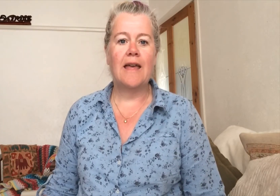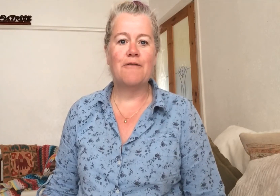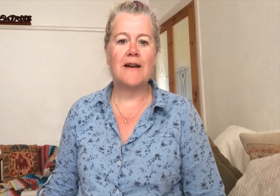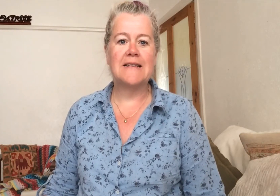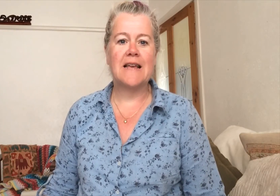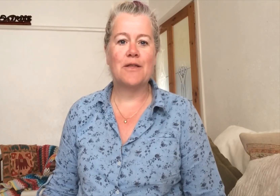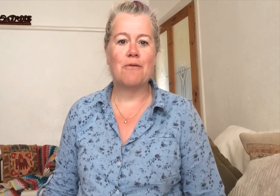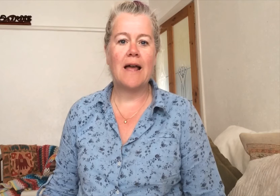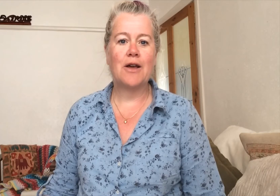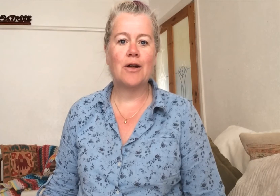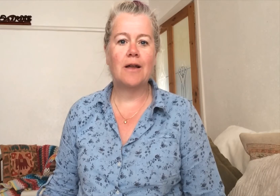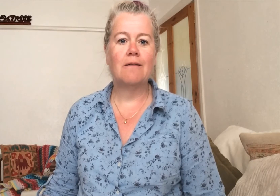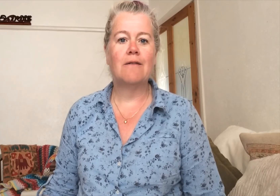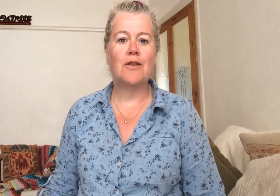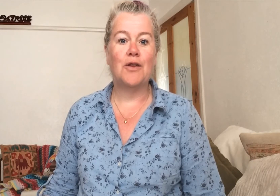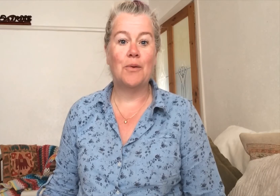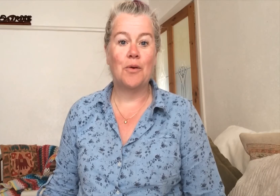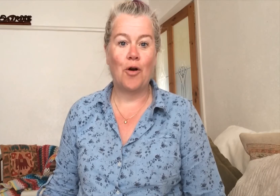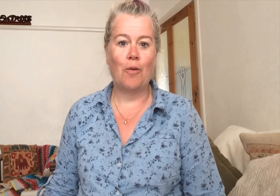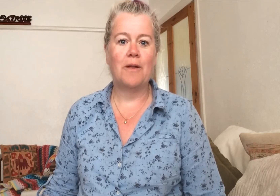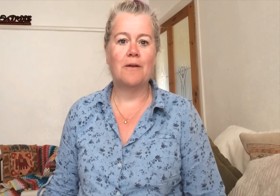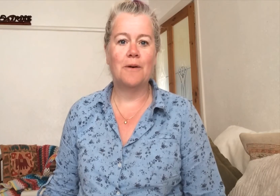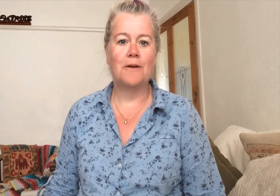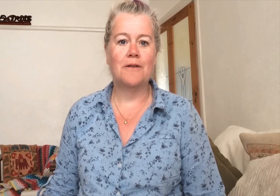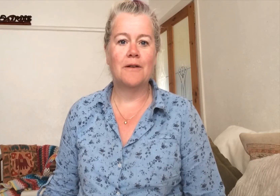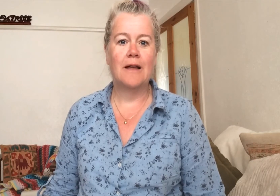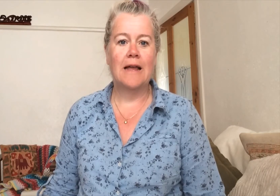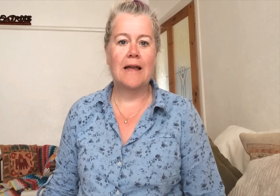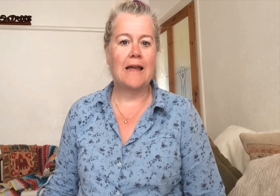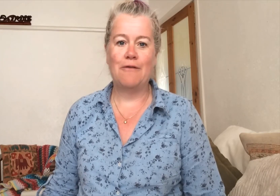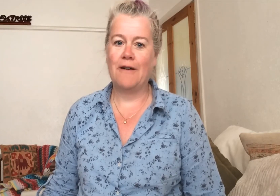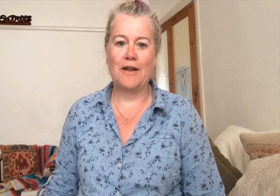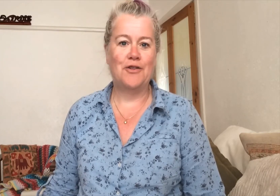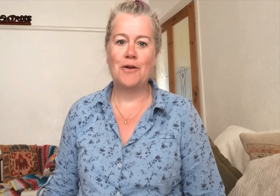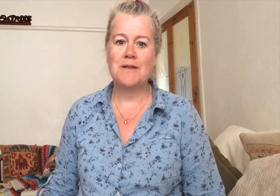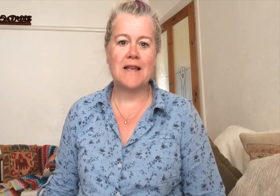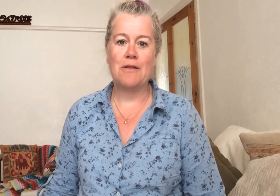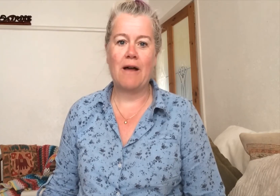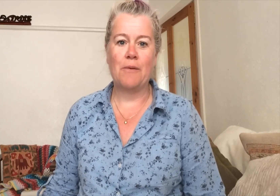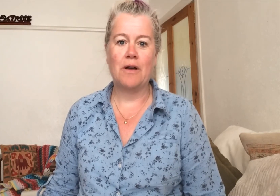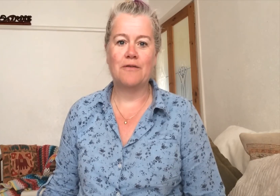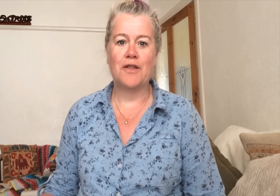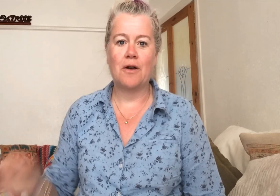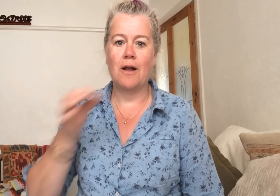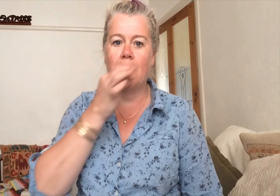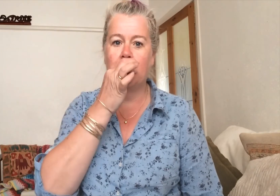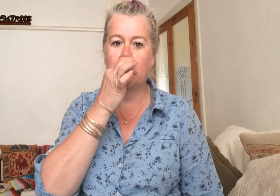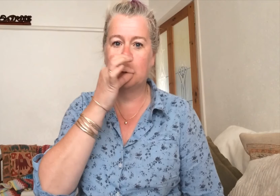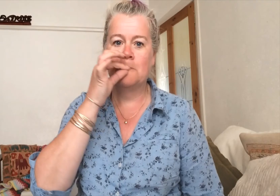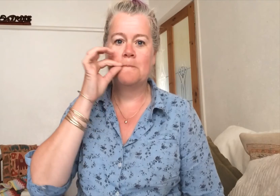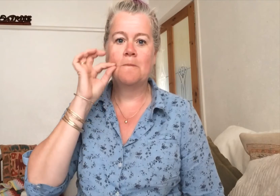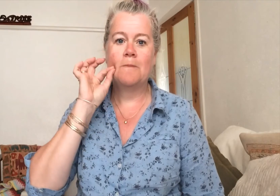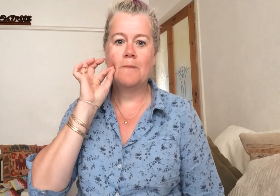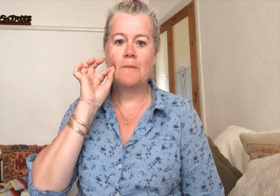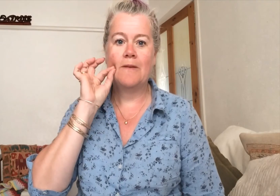If I say the right colour, you copy the word. If I don't say the right word for the colour,